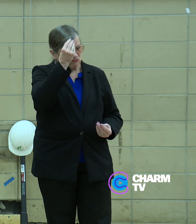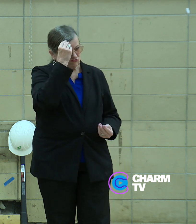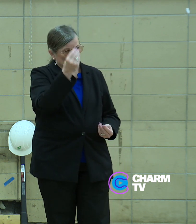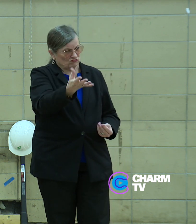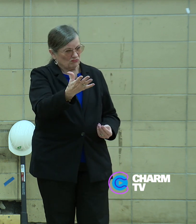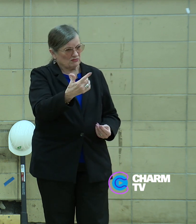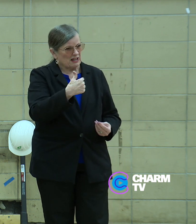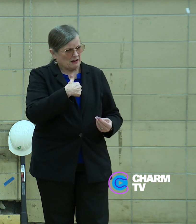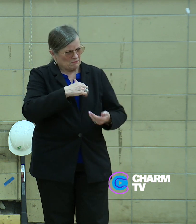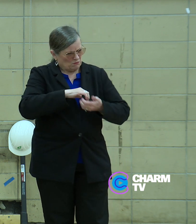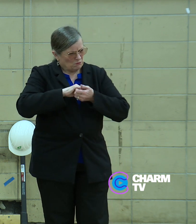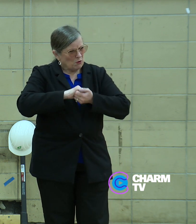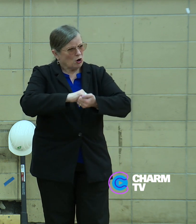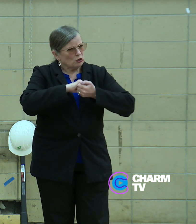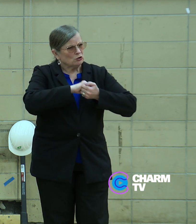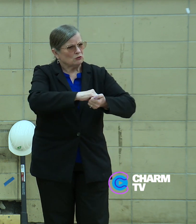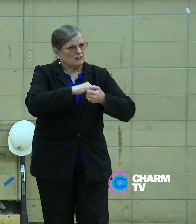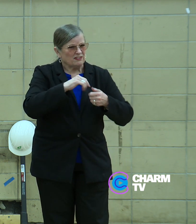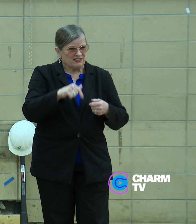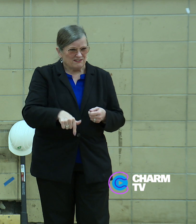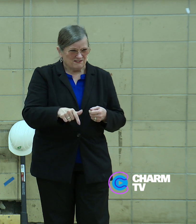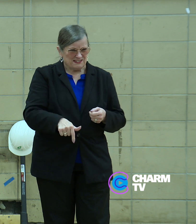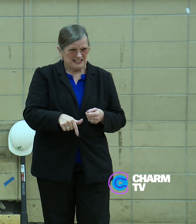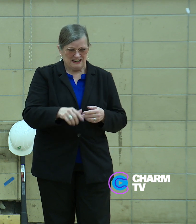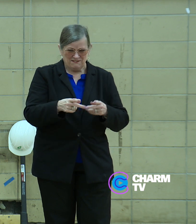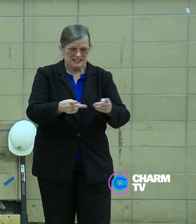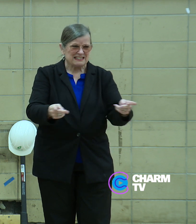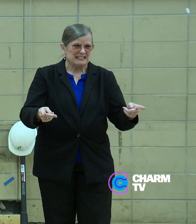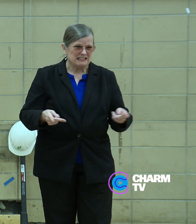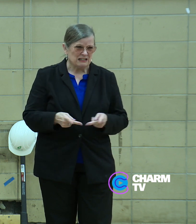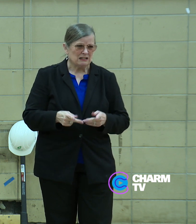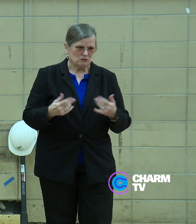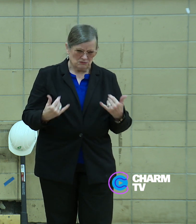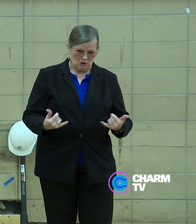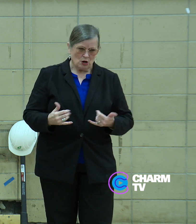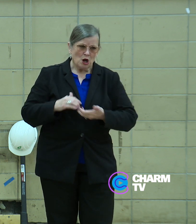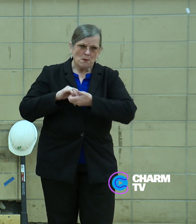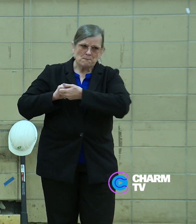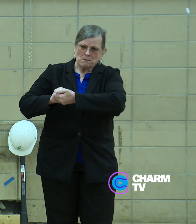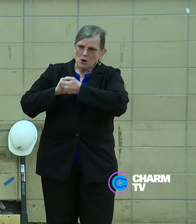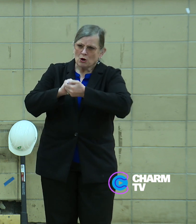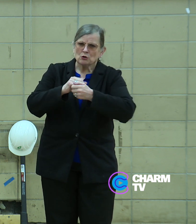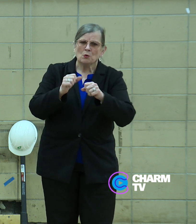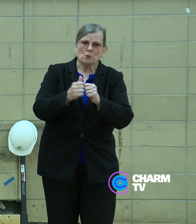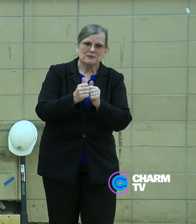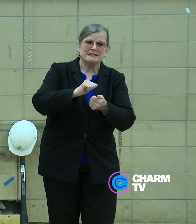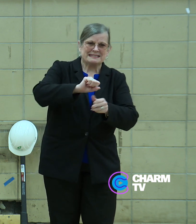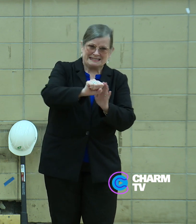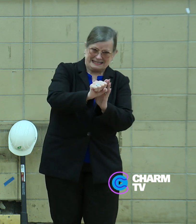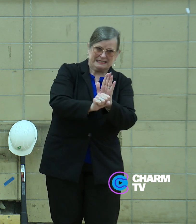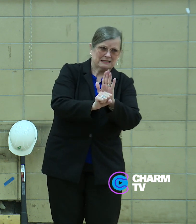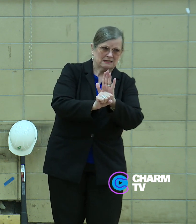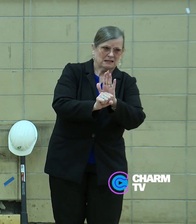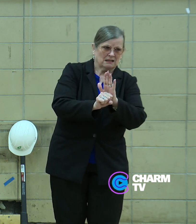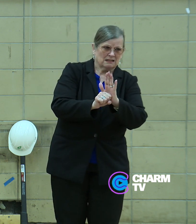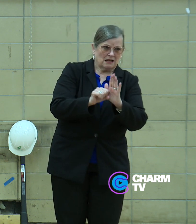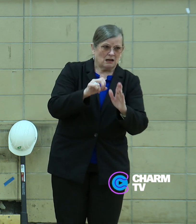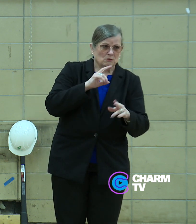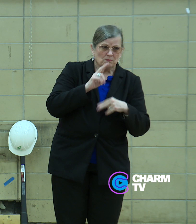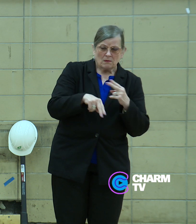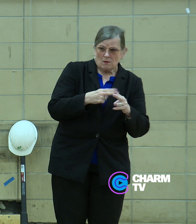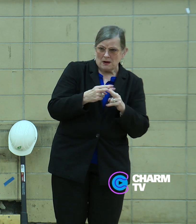in partnership. This facility that you and I are in today is a partnership with our state partners, and we're talking about the state of Maryland